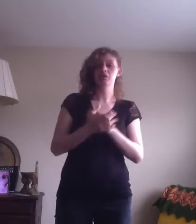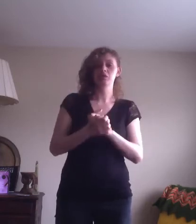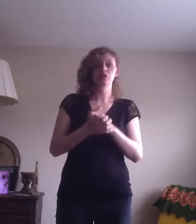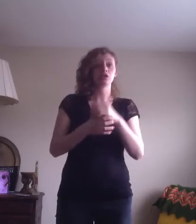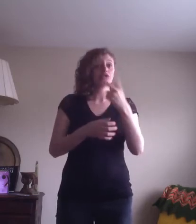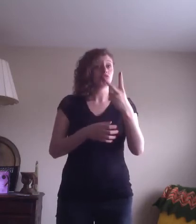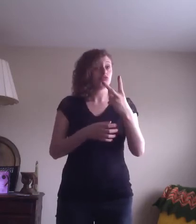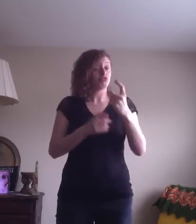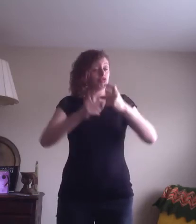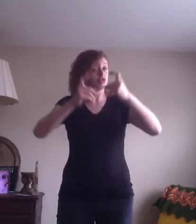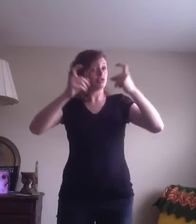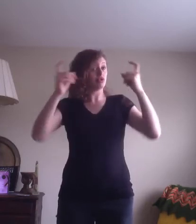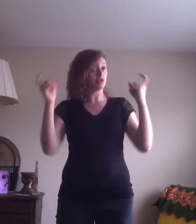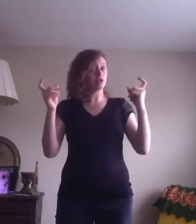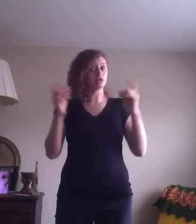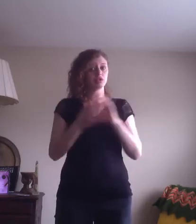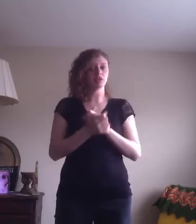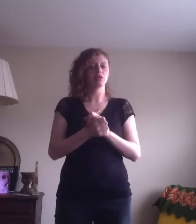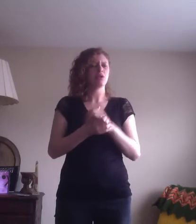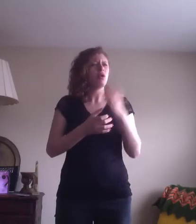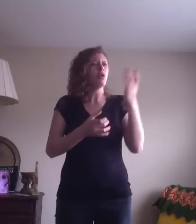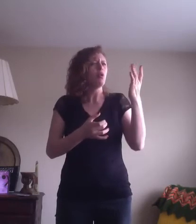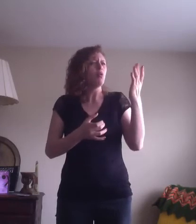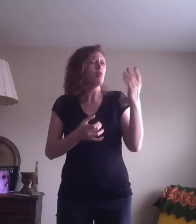our number line why it would be larger?